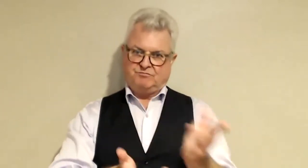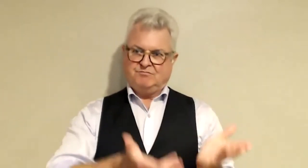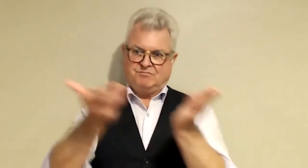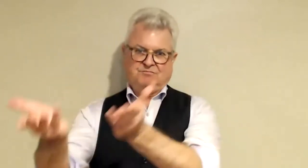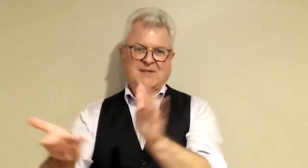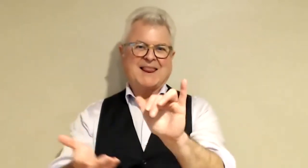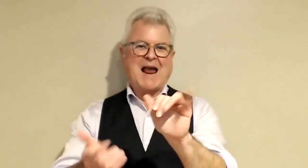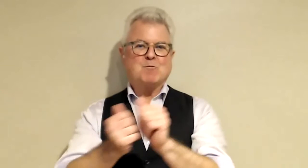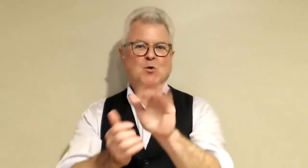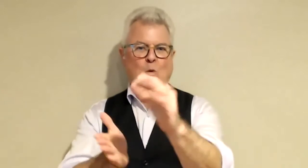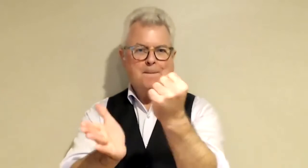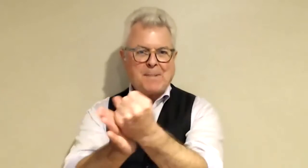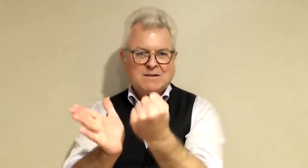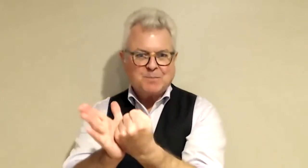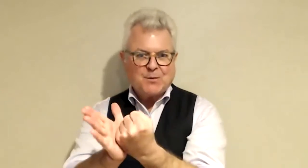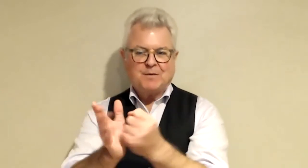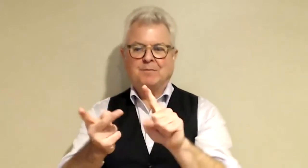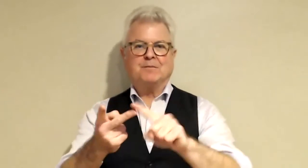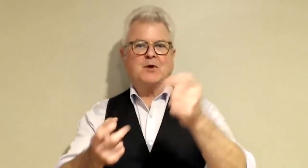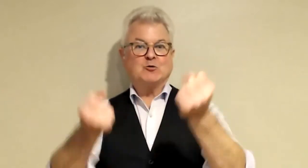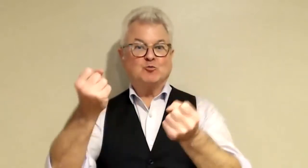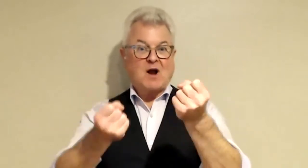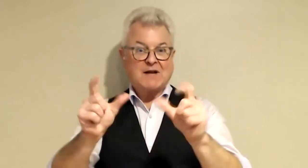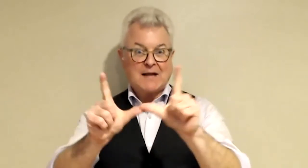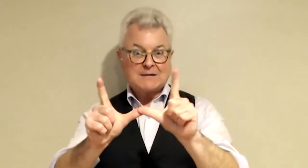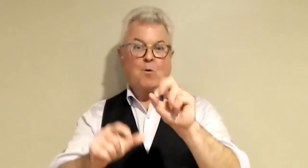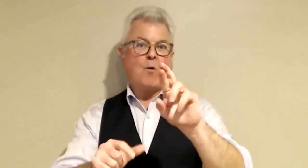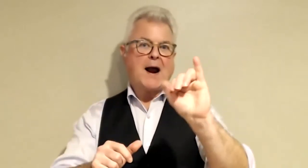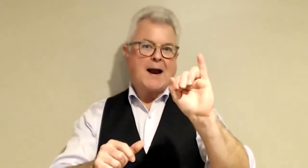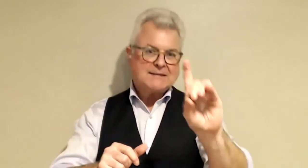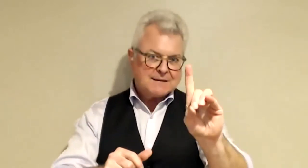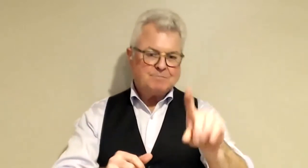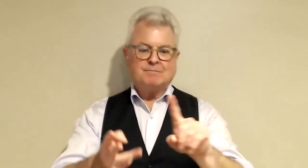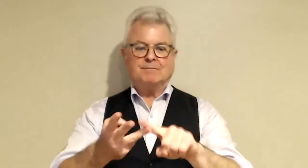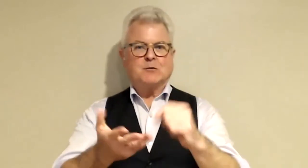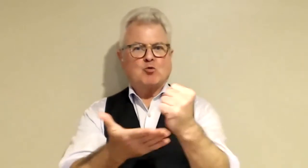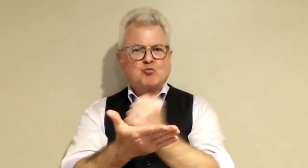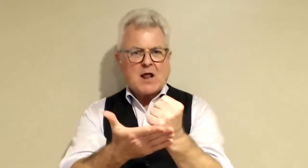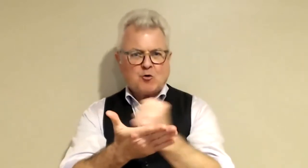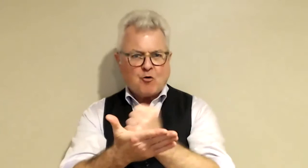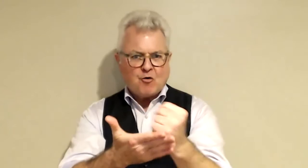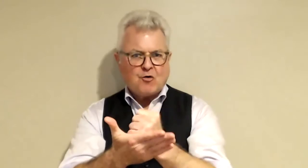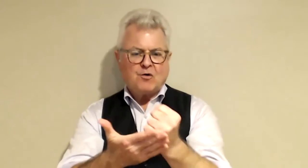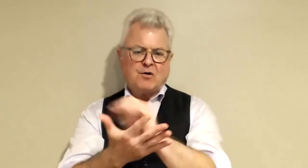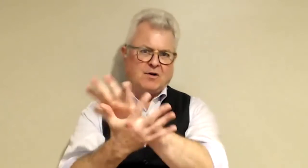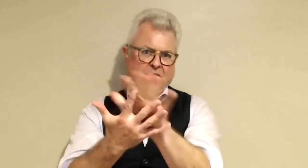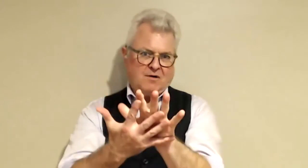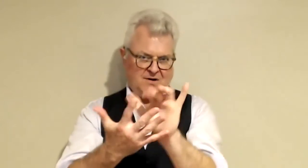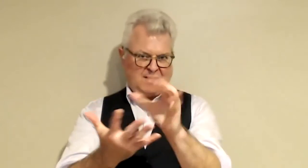with you, okay, along with your important documents such as your driver's license, your passport, your ID, your